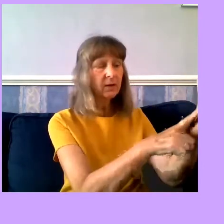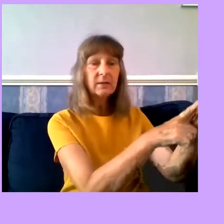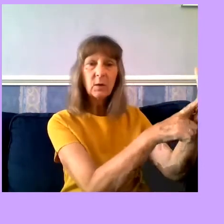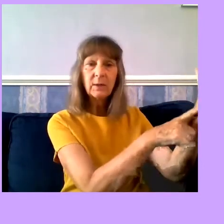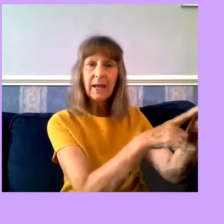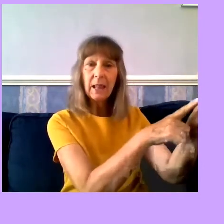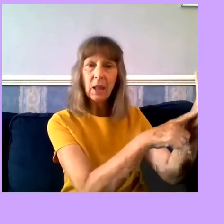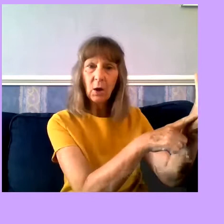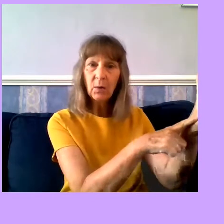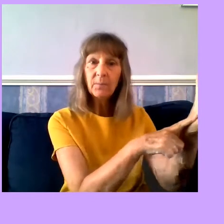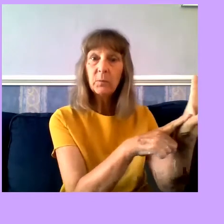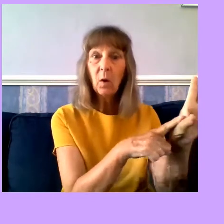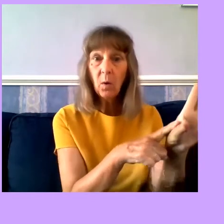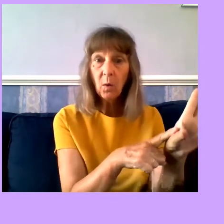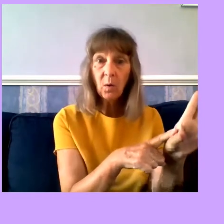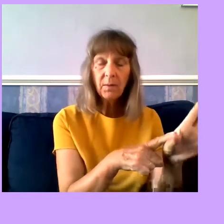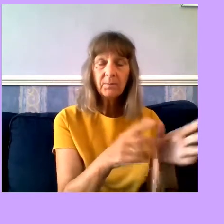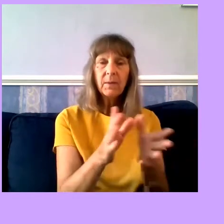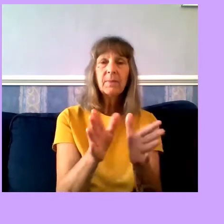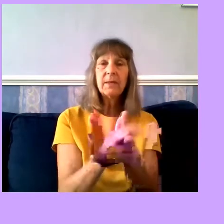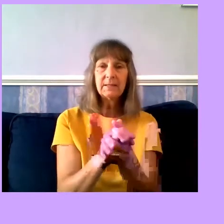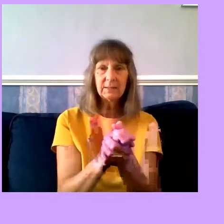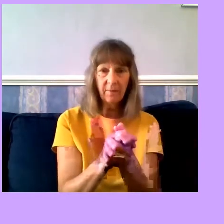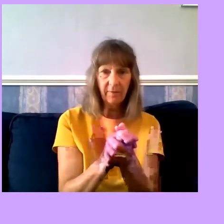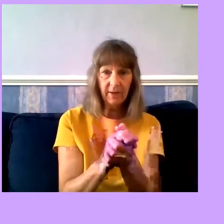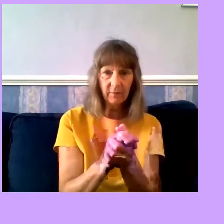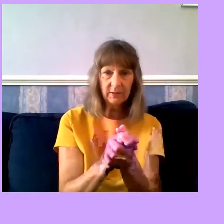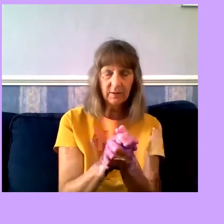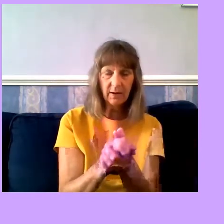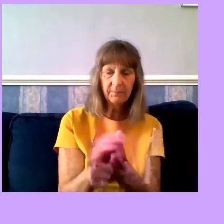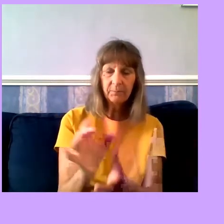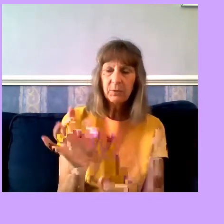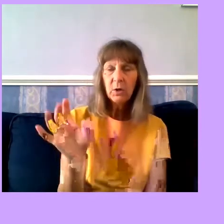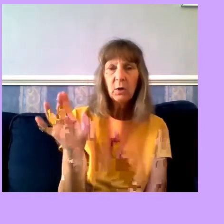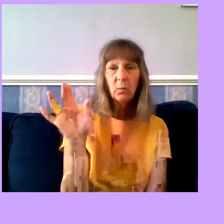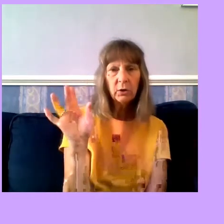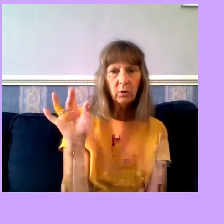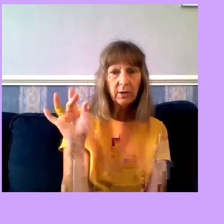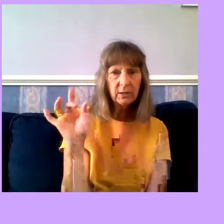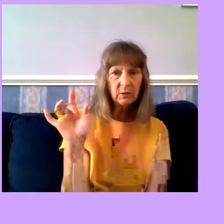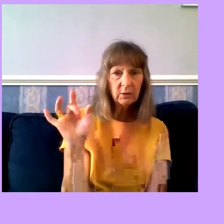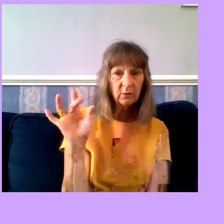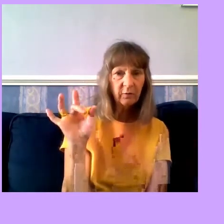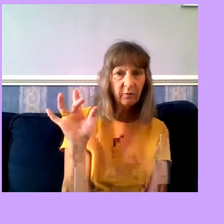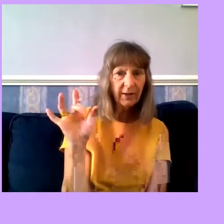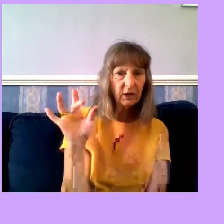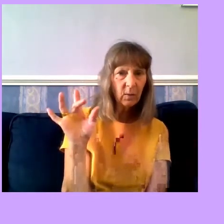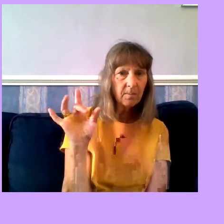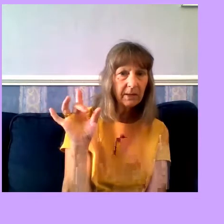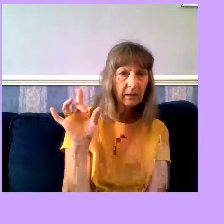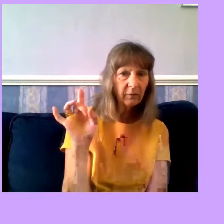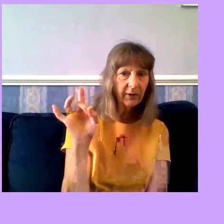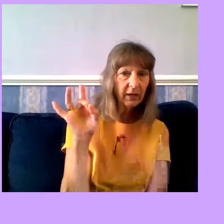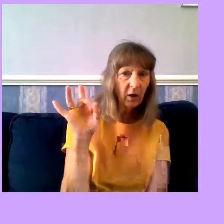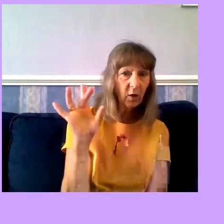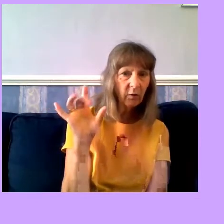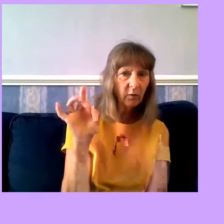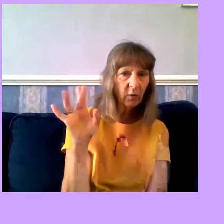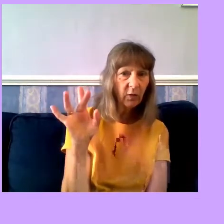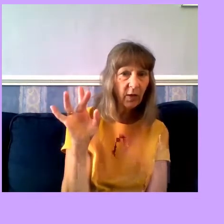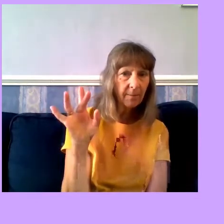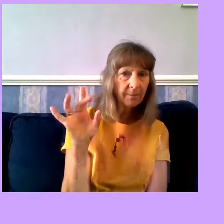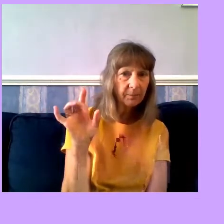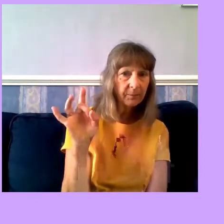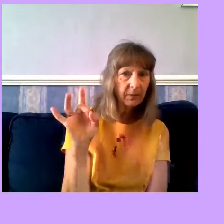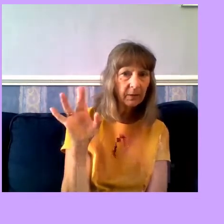yellow. So yellow. Or, this is my favourite sign, what you're going to do is you're going to flick your middle finger off